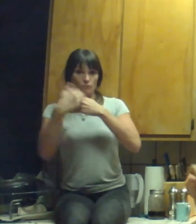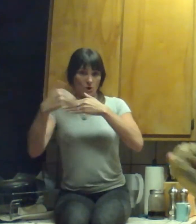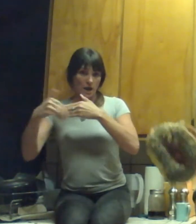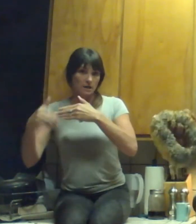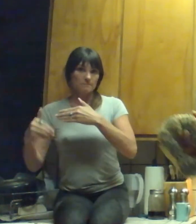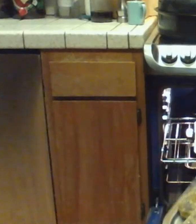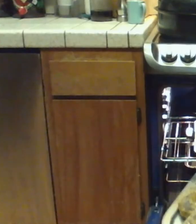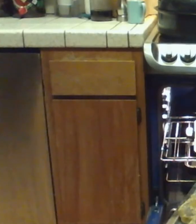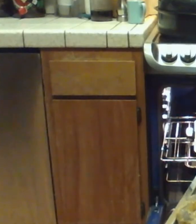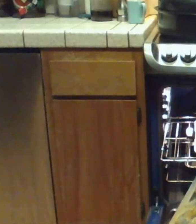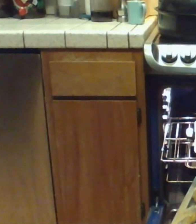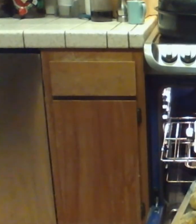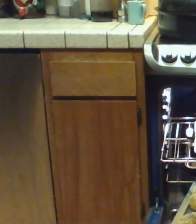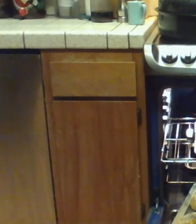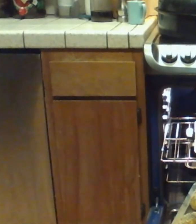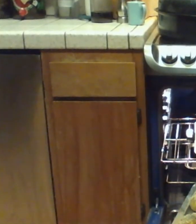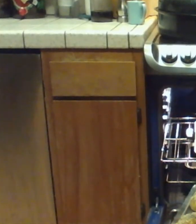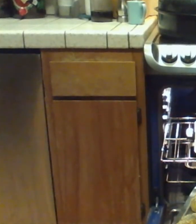our lovely bagel.